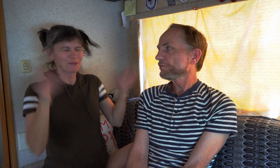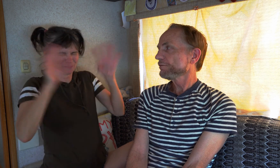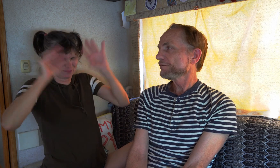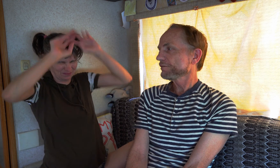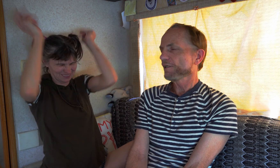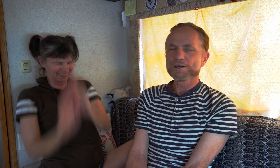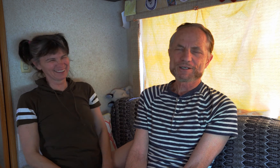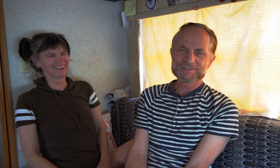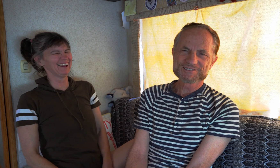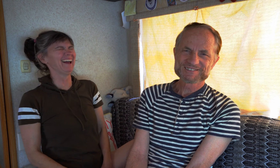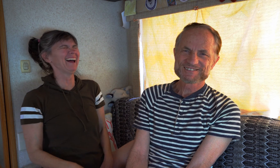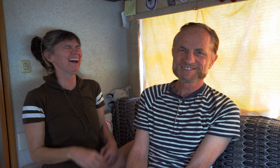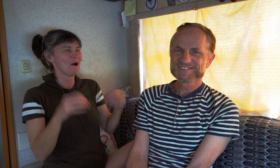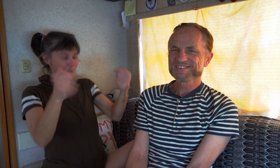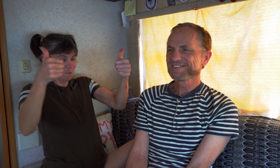emperor.